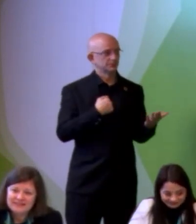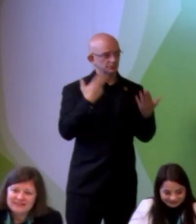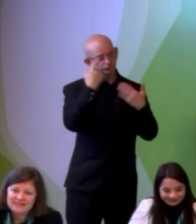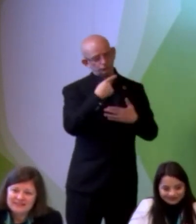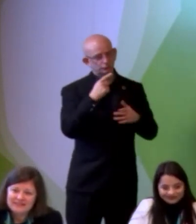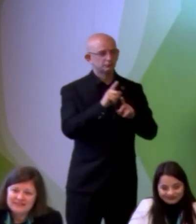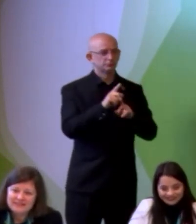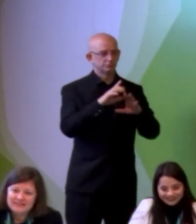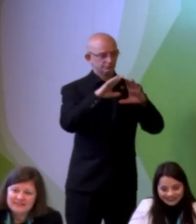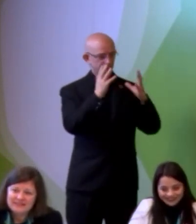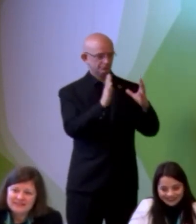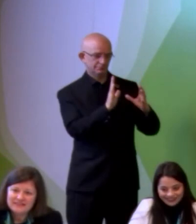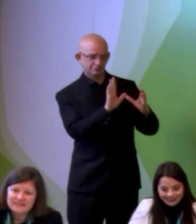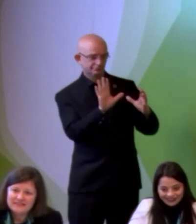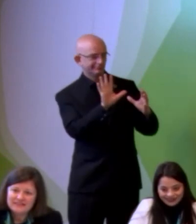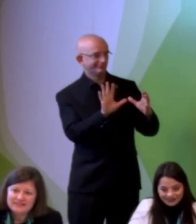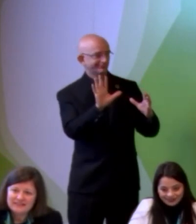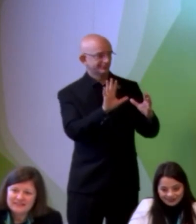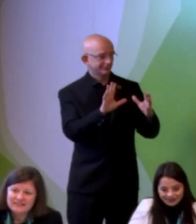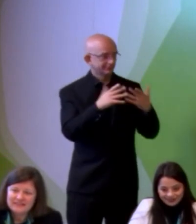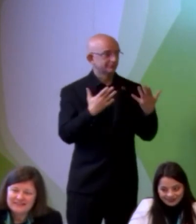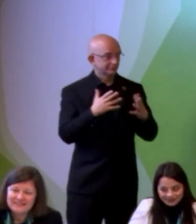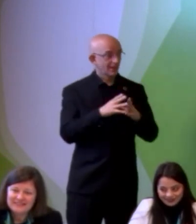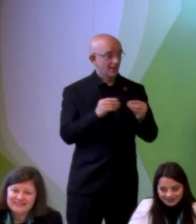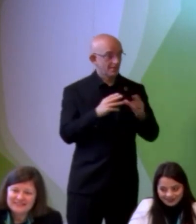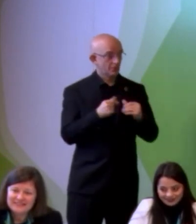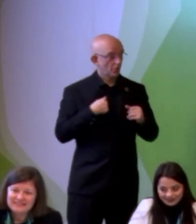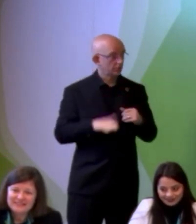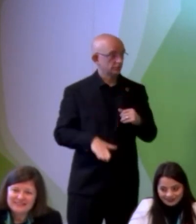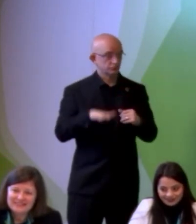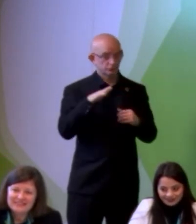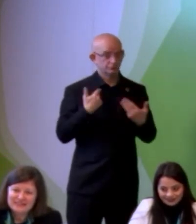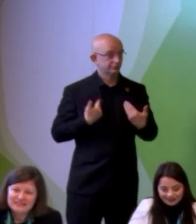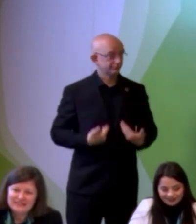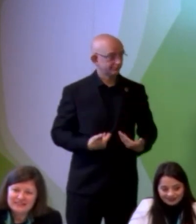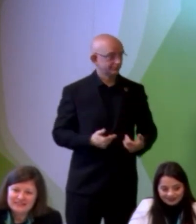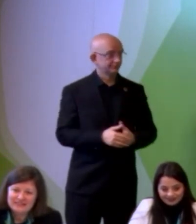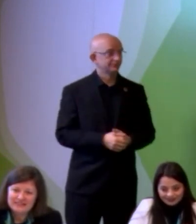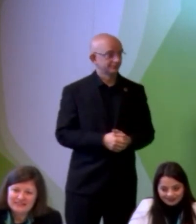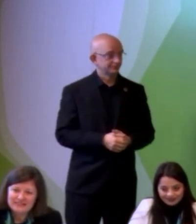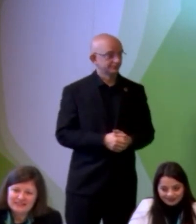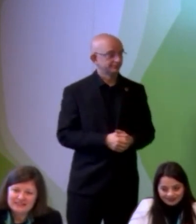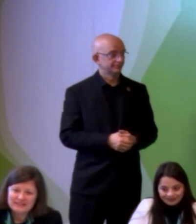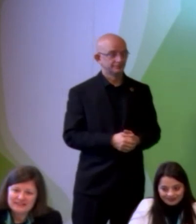Lebanon. And before I start, I really can't agree more with Josephine.